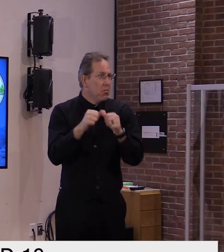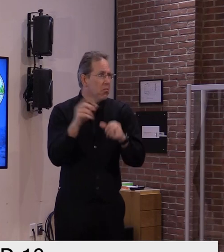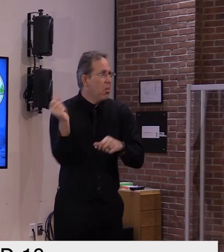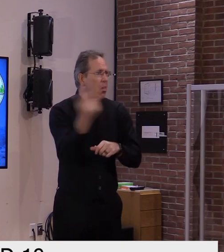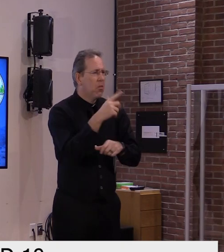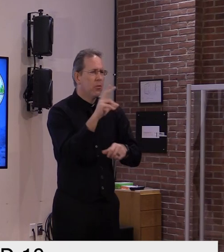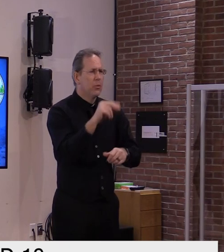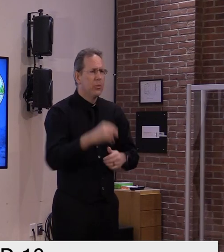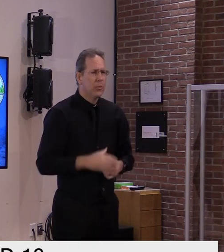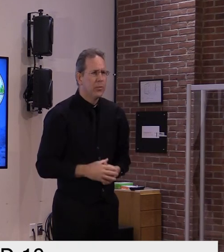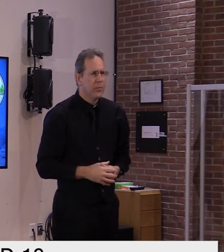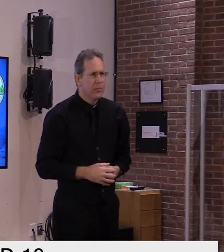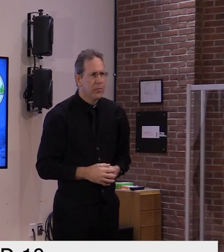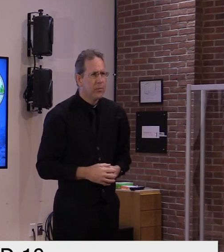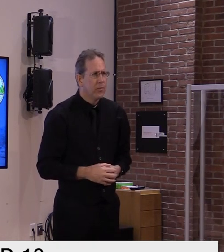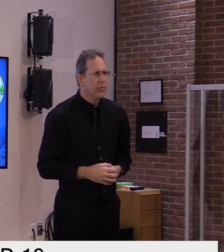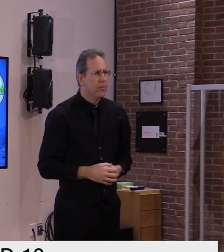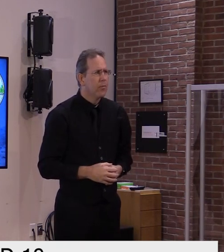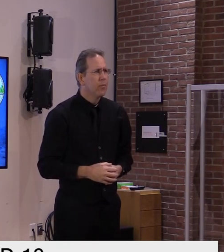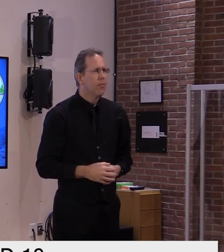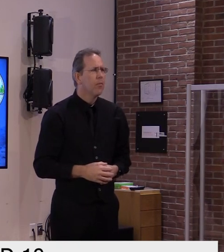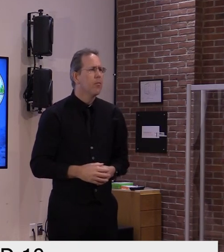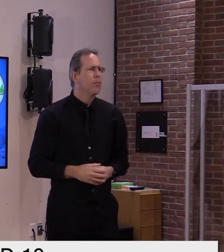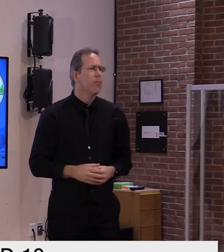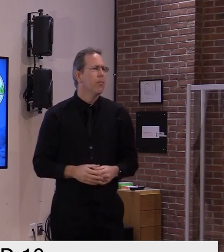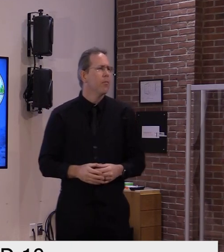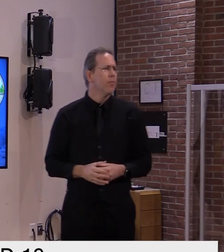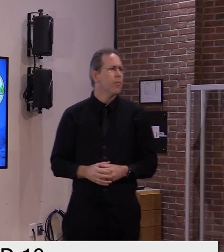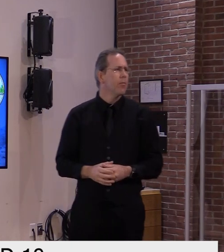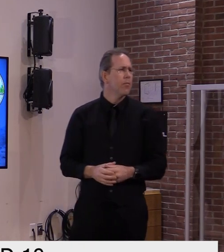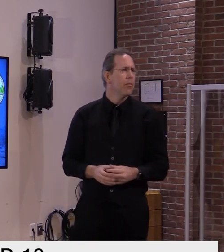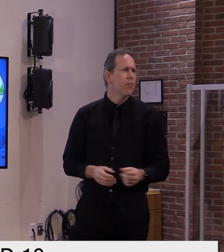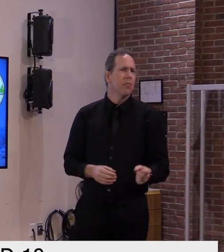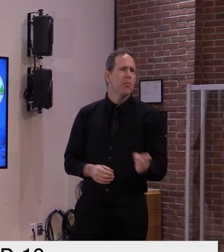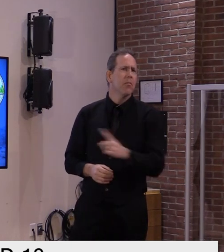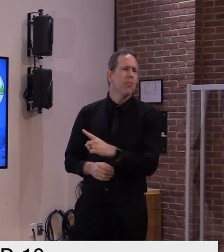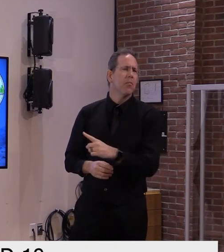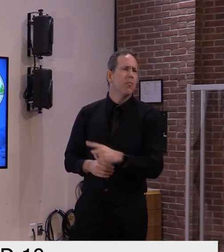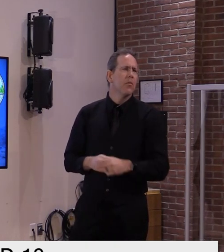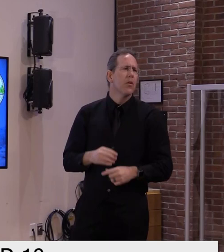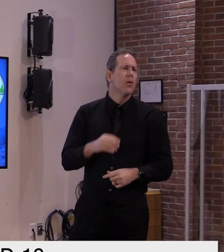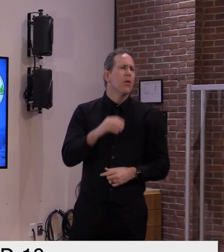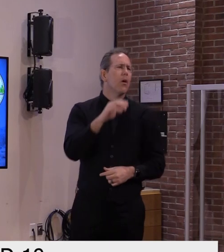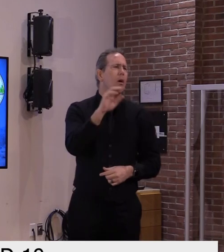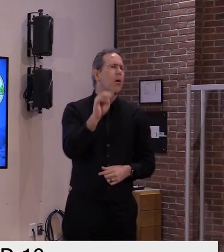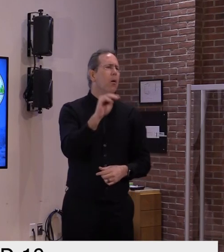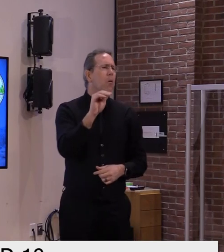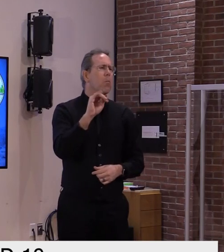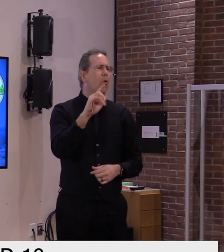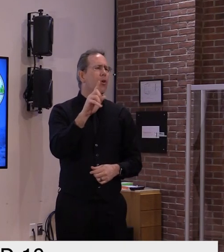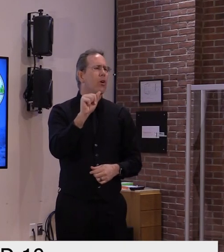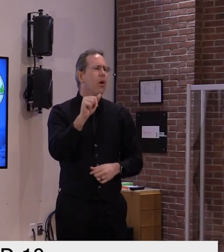And with Moderna's vaccine, they say they have a 84% success rate